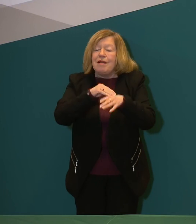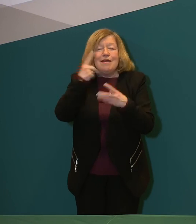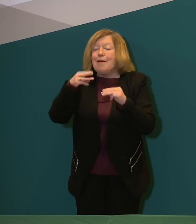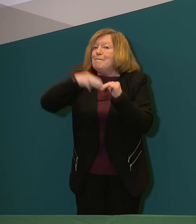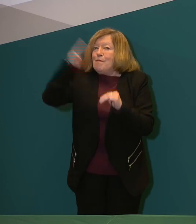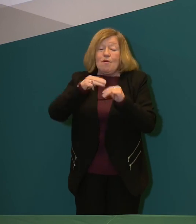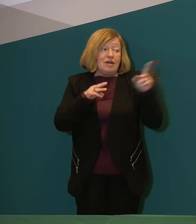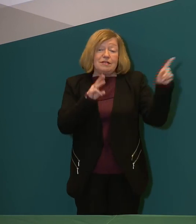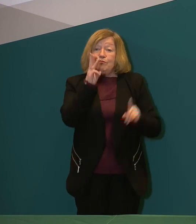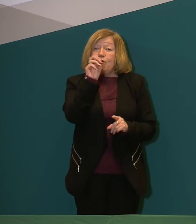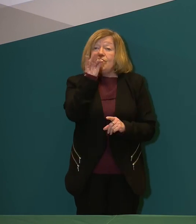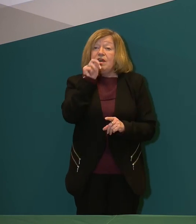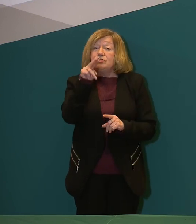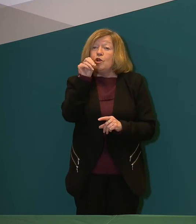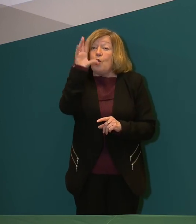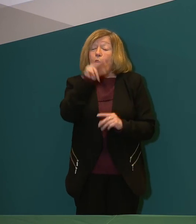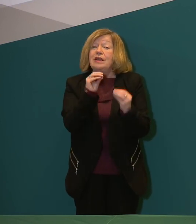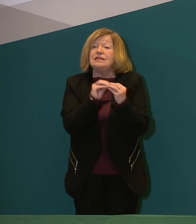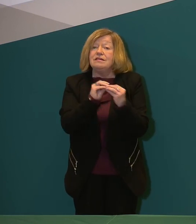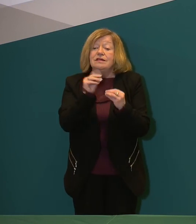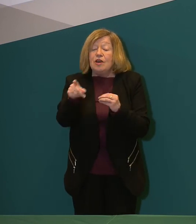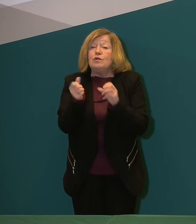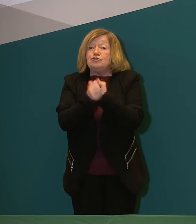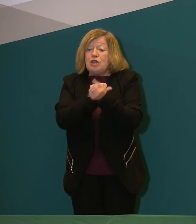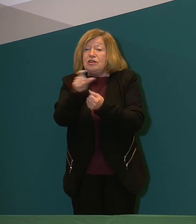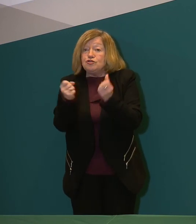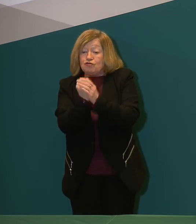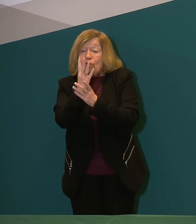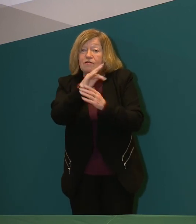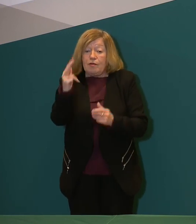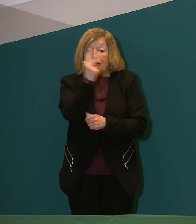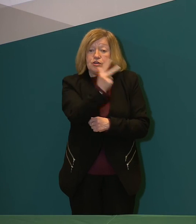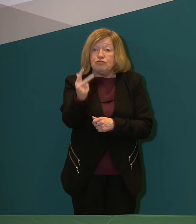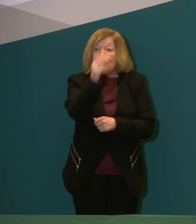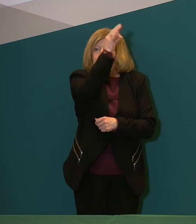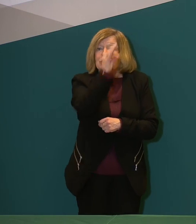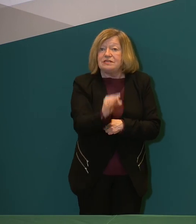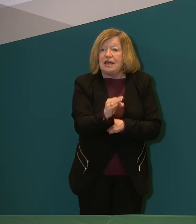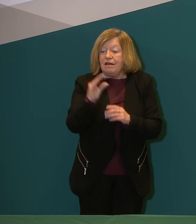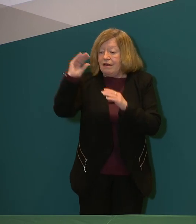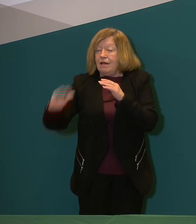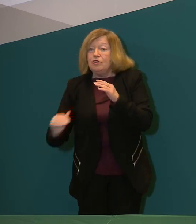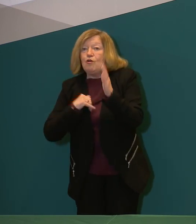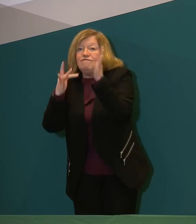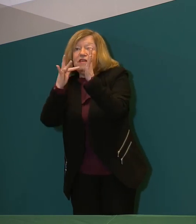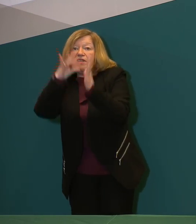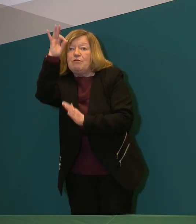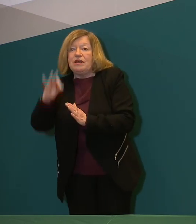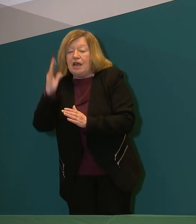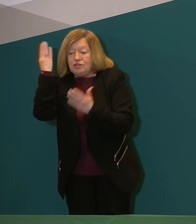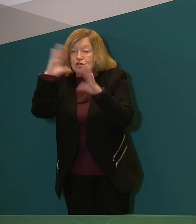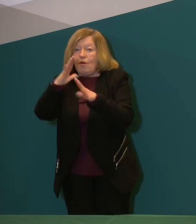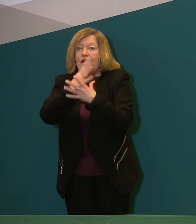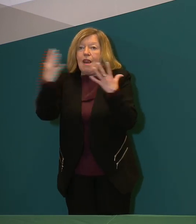Professor Nolan has said, while we've changed our growth rate from 33% to 15%, and we've shown